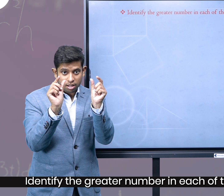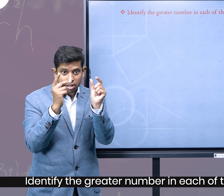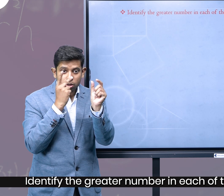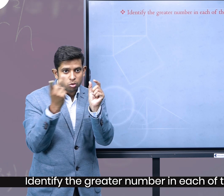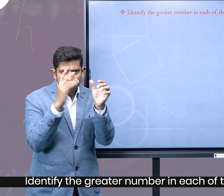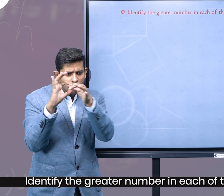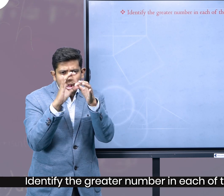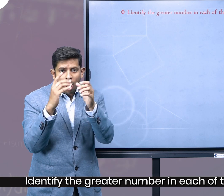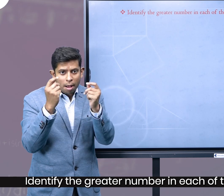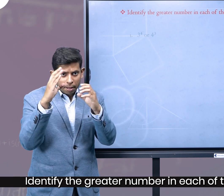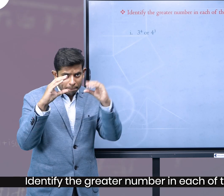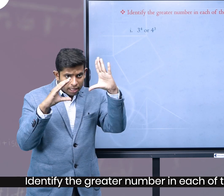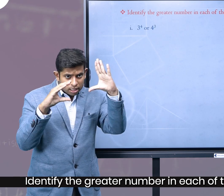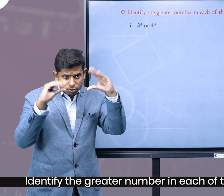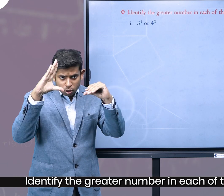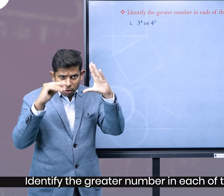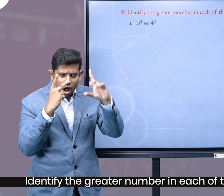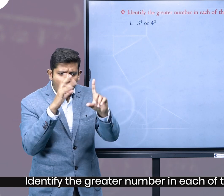Identify the greater number in each of the following pairs.